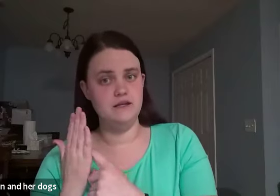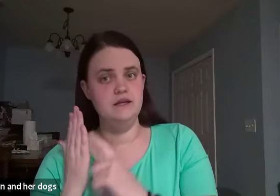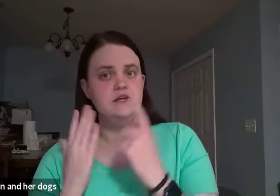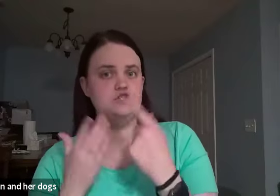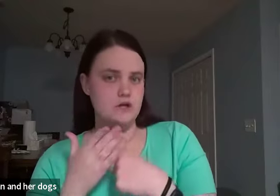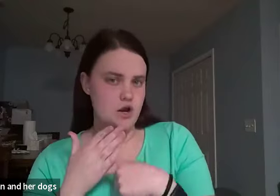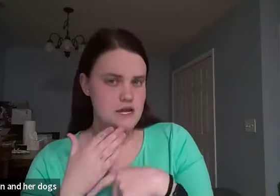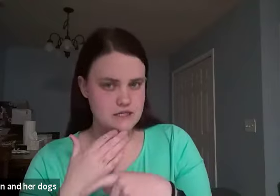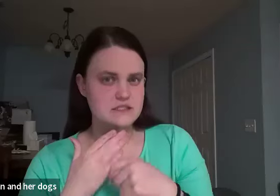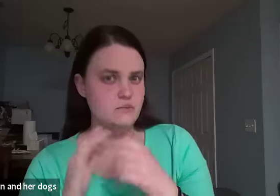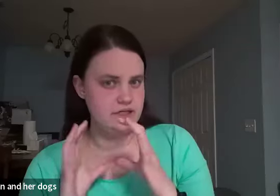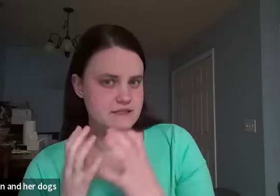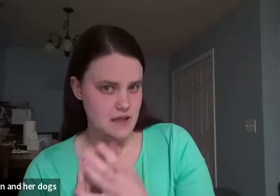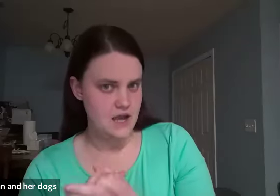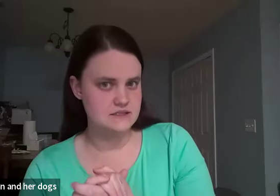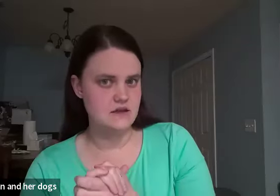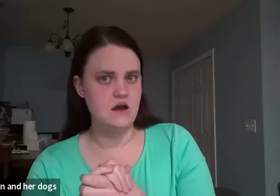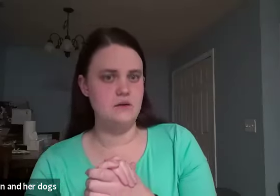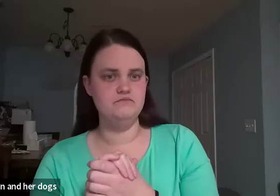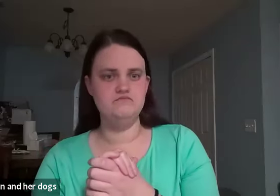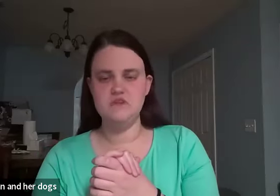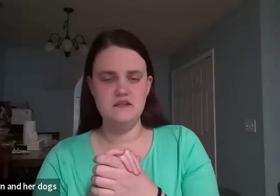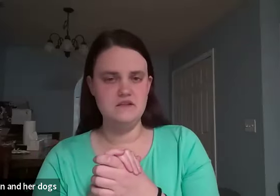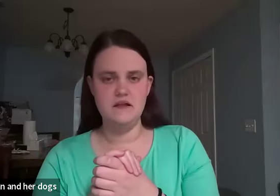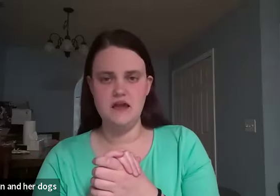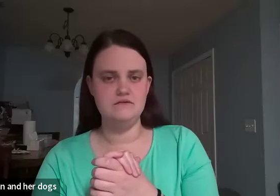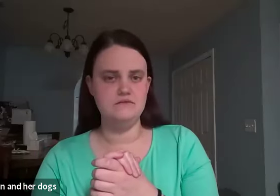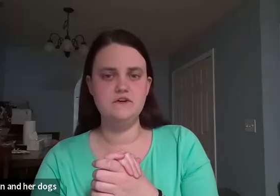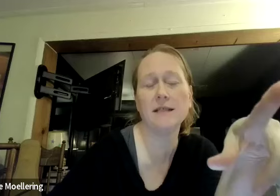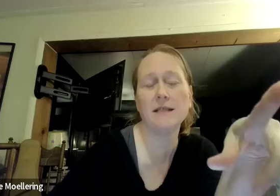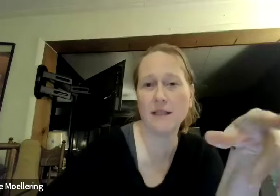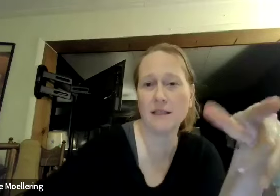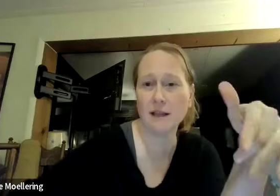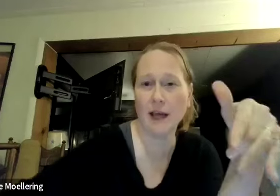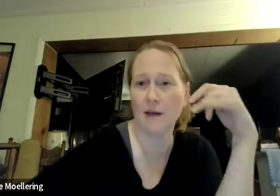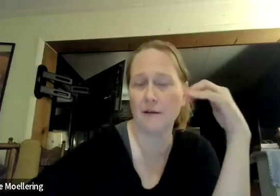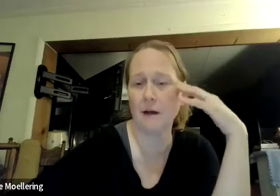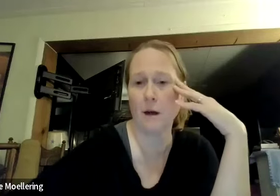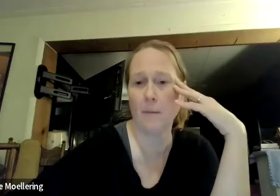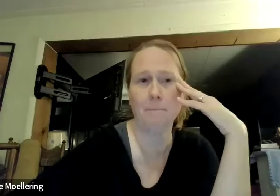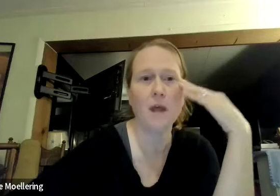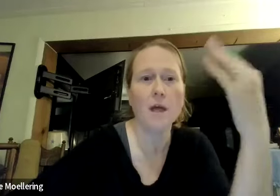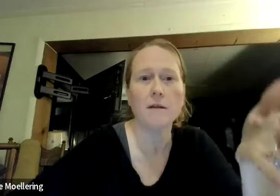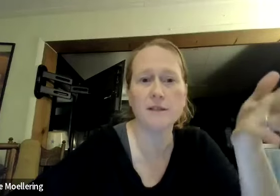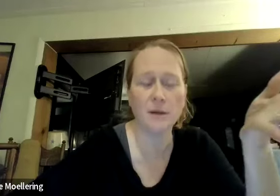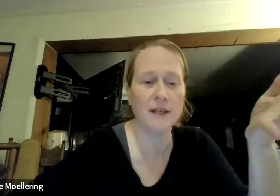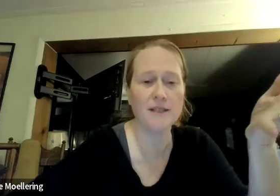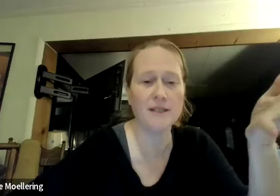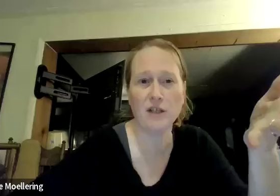it during our next week's class. Anything Yeah. like that. And Feel to free. add to that, so Leslie, you